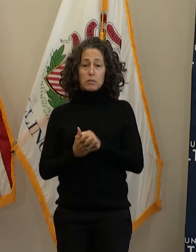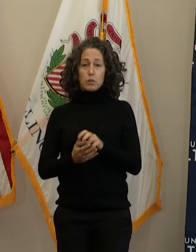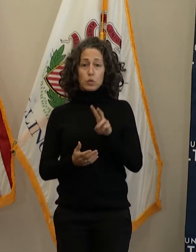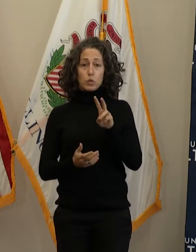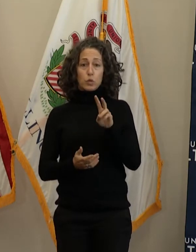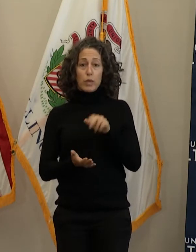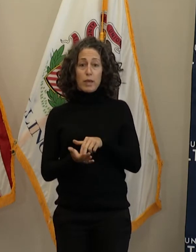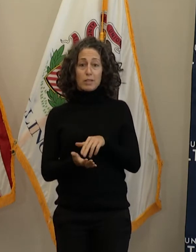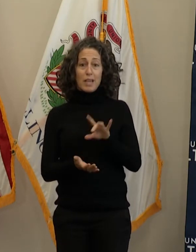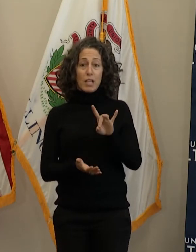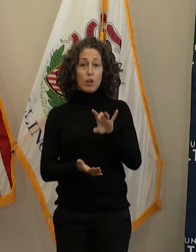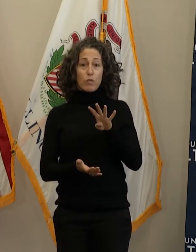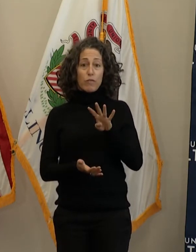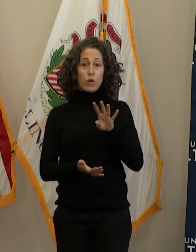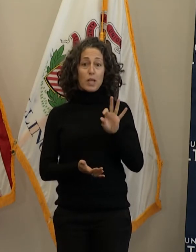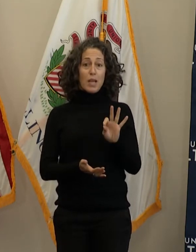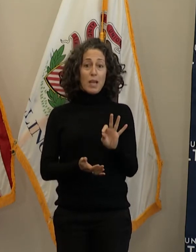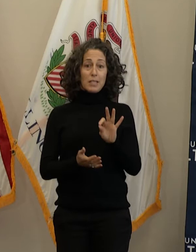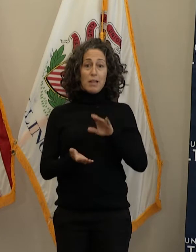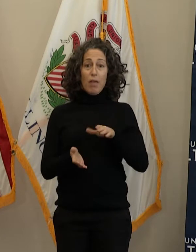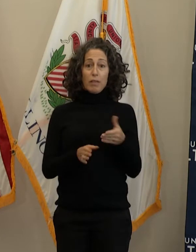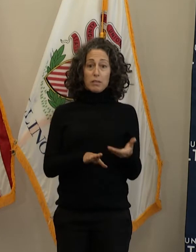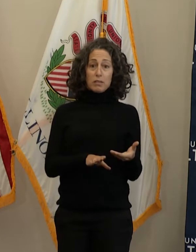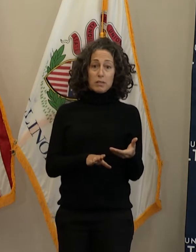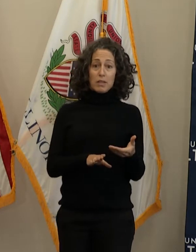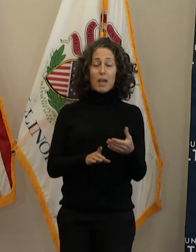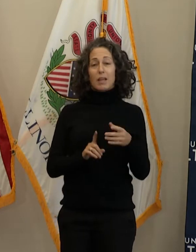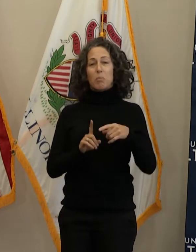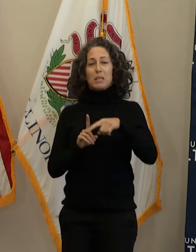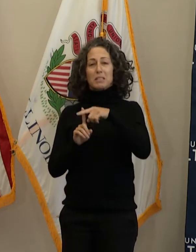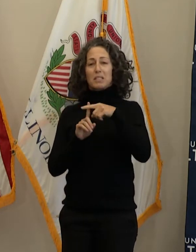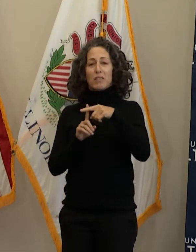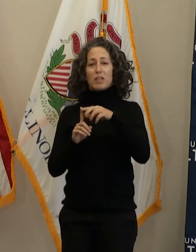2,849 deaths, and our test positivity rate has been floating at about